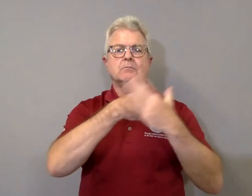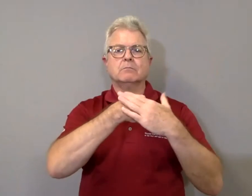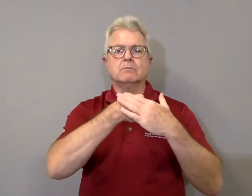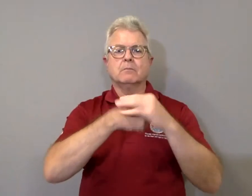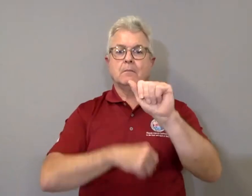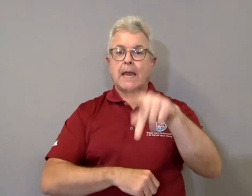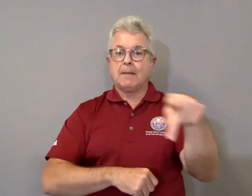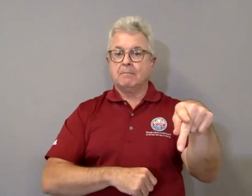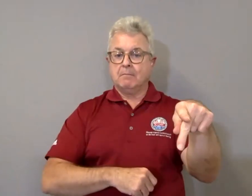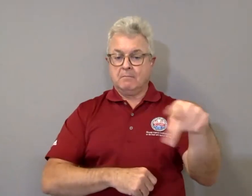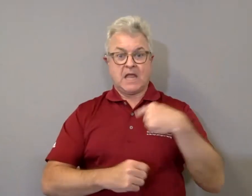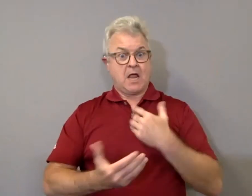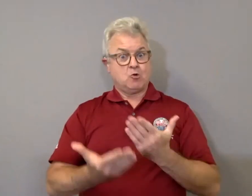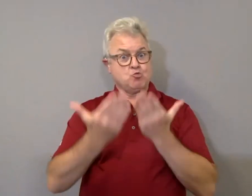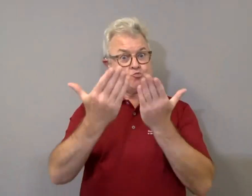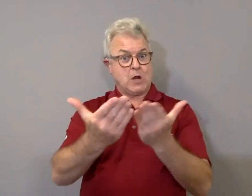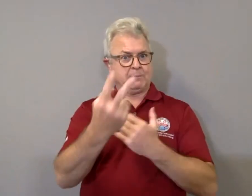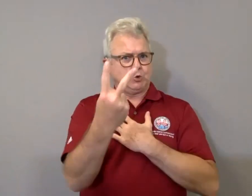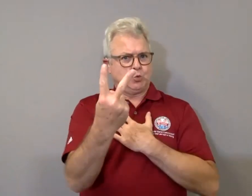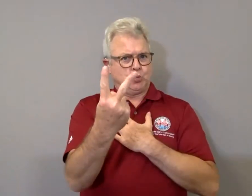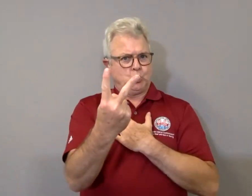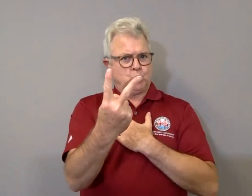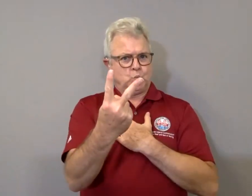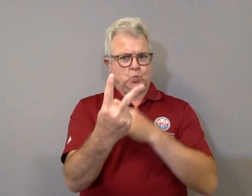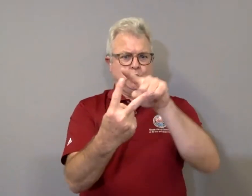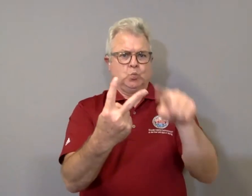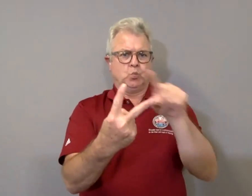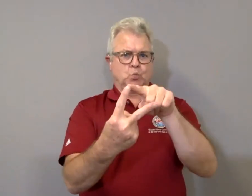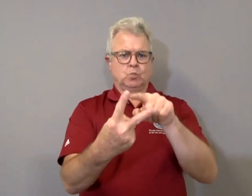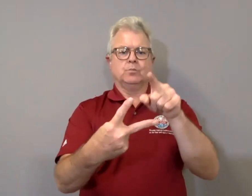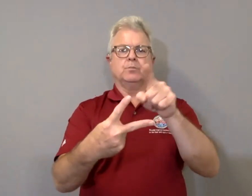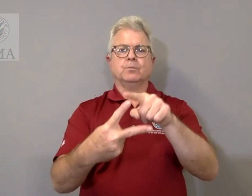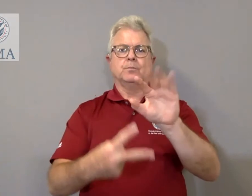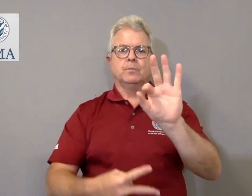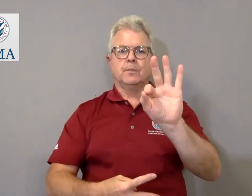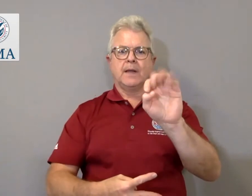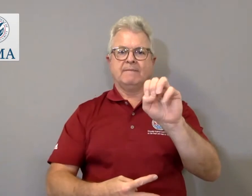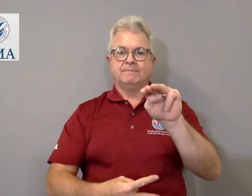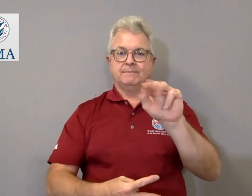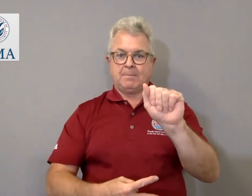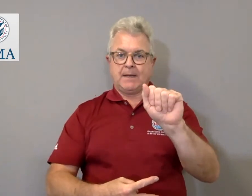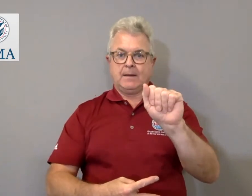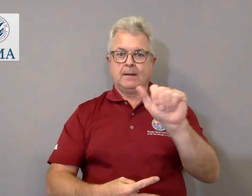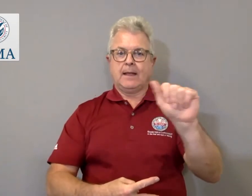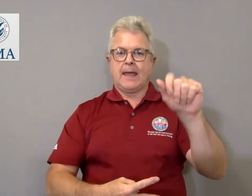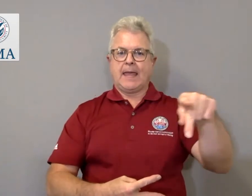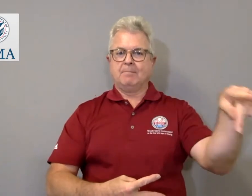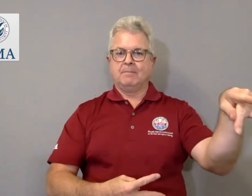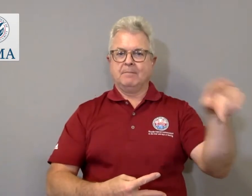also download any emergency app. I recommend 2. The first one is